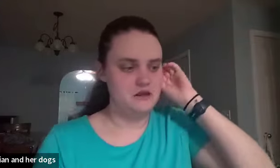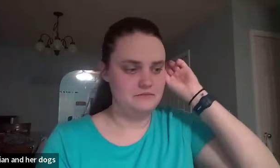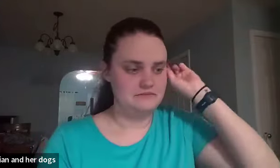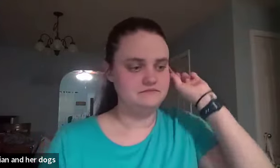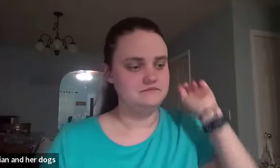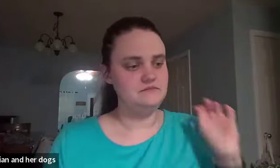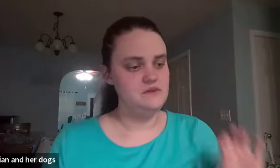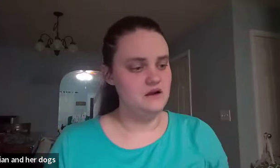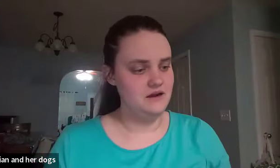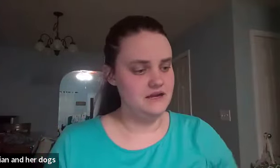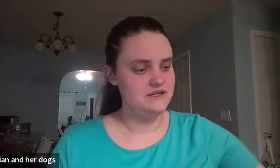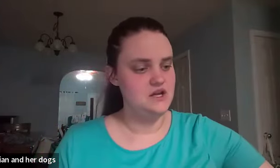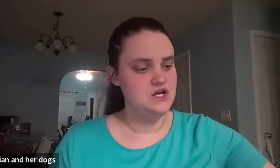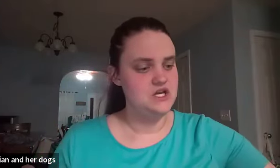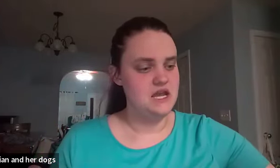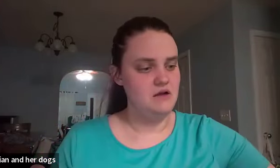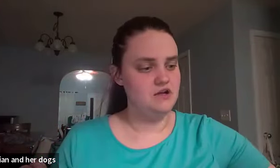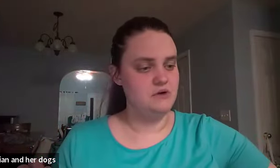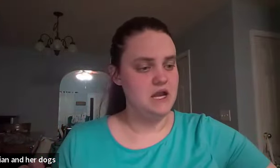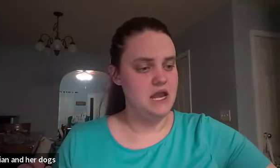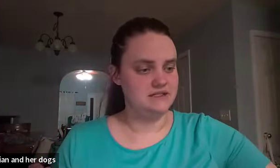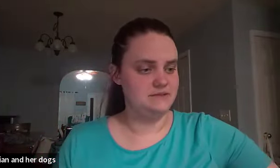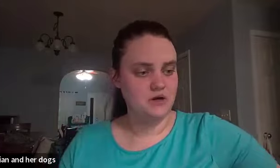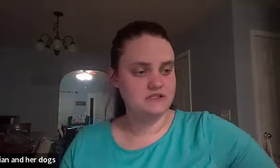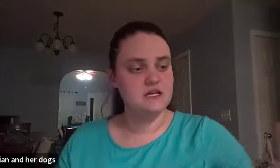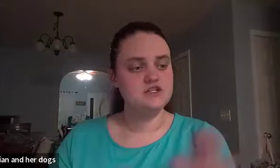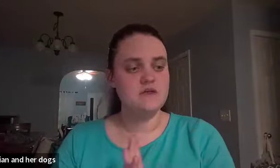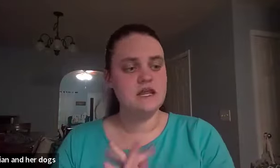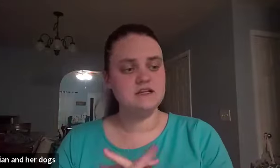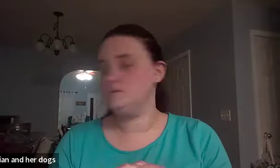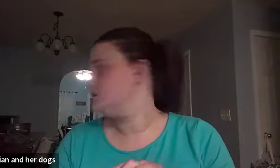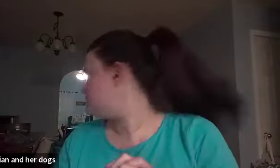Okay. All right. Now on to our next part. So the next word.